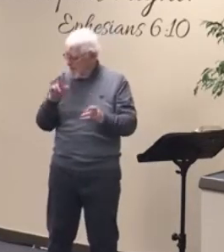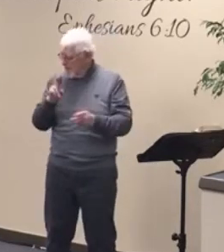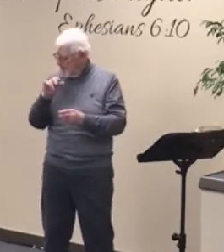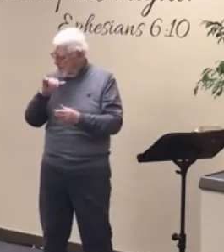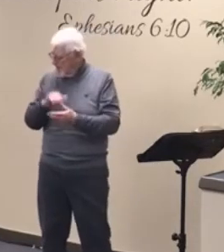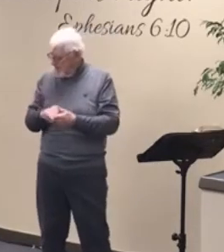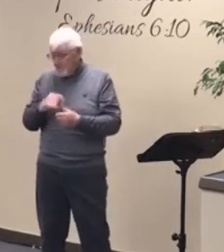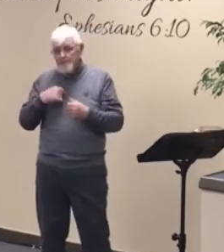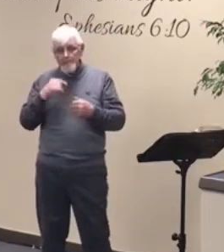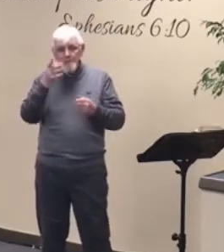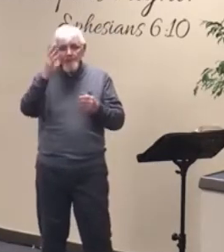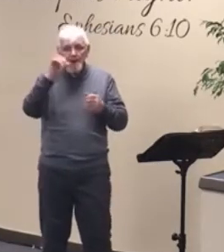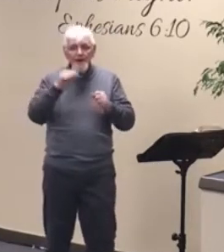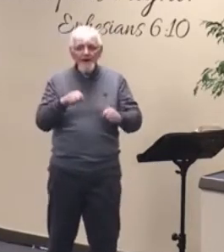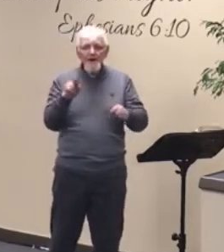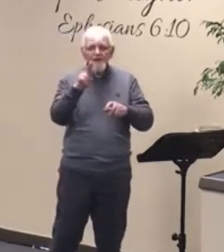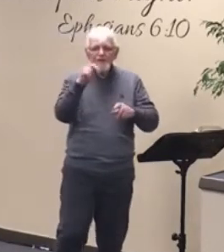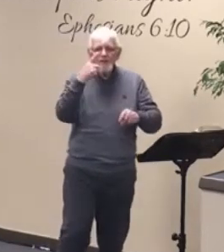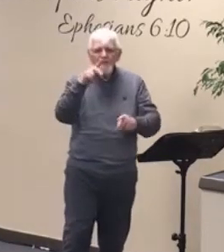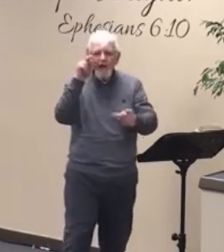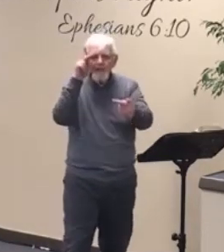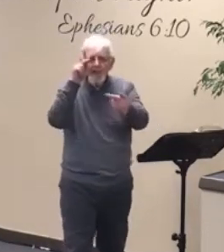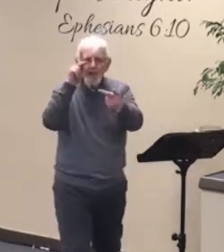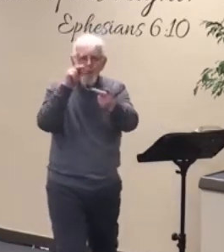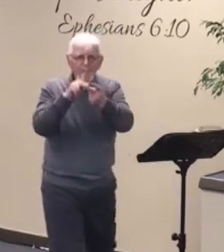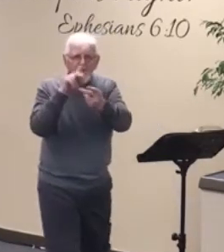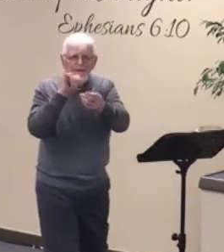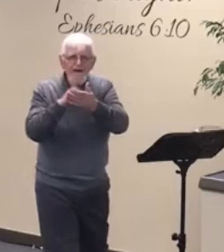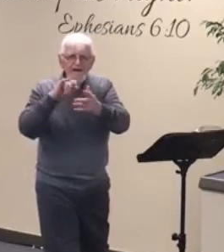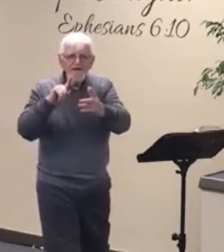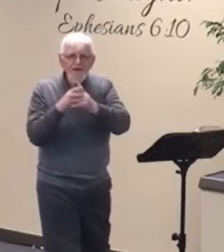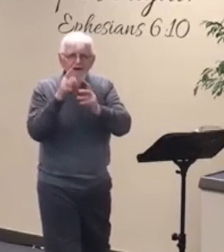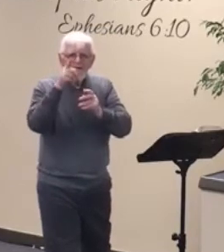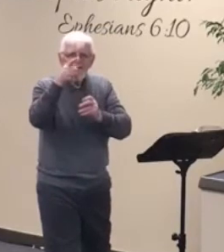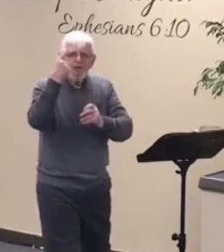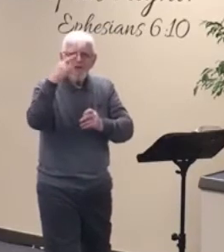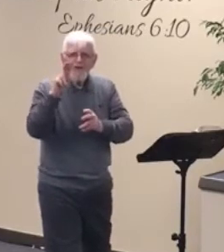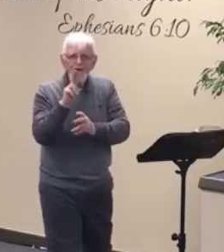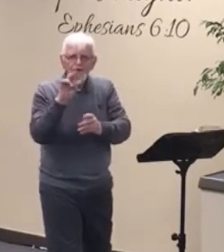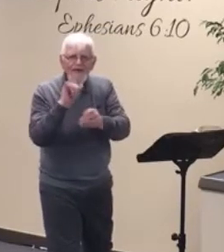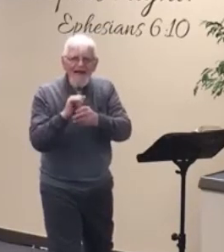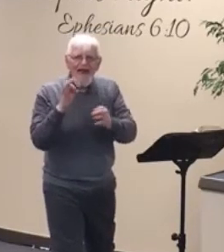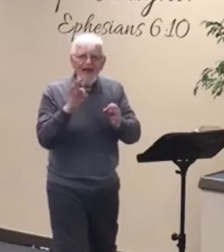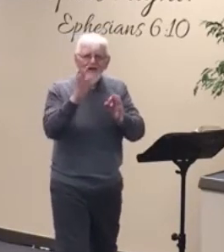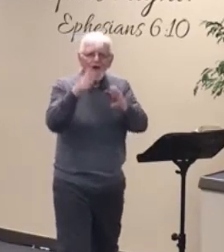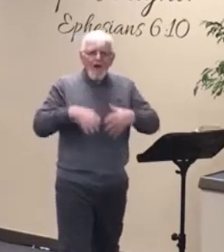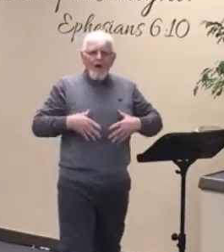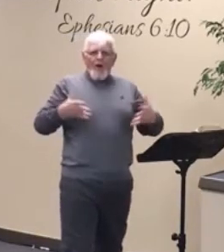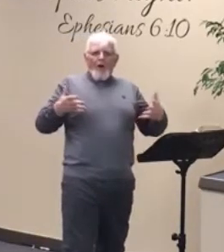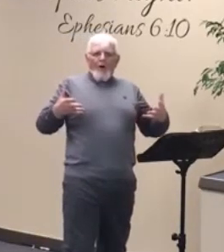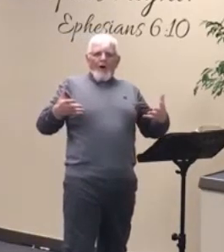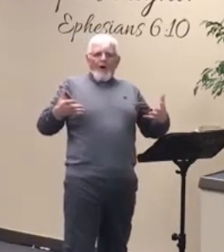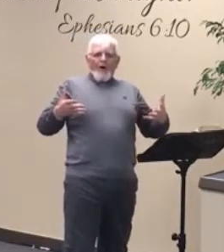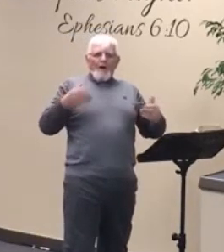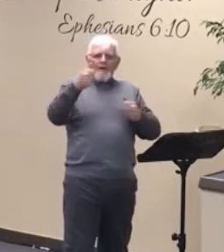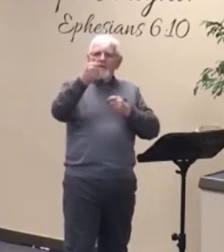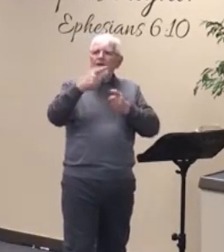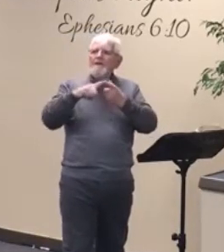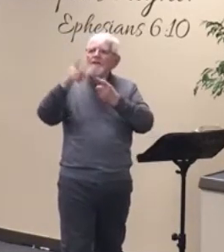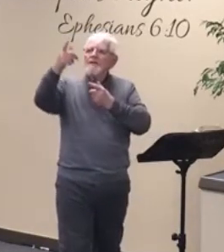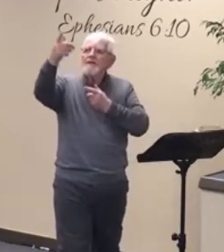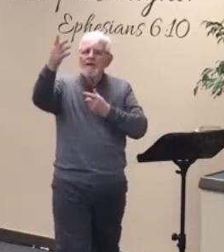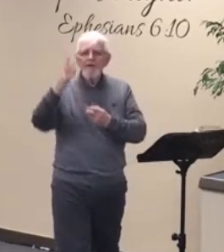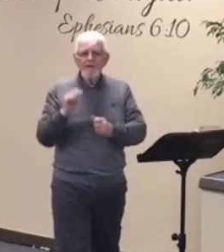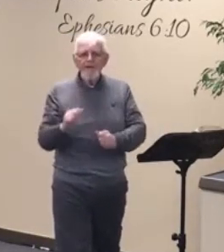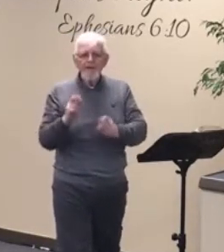No, God can use you for the specific purpose that he created you to be used for if you will be available to him to be used. We